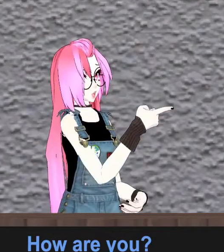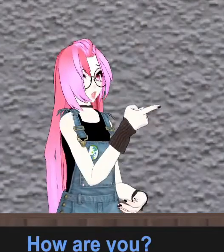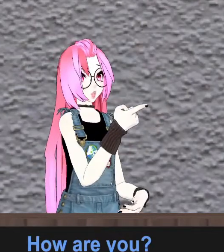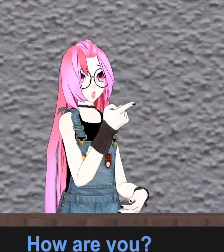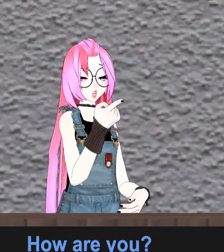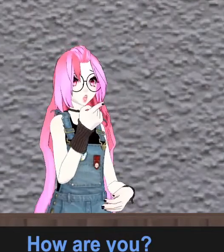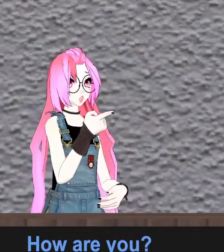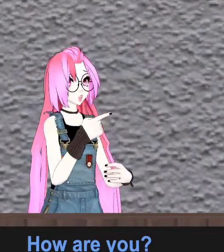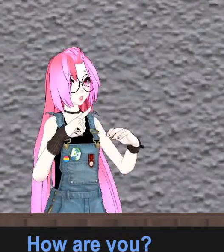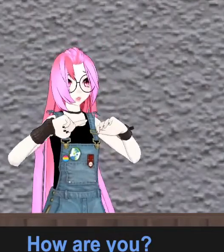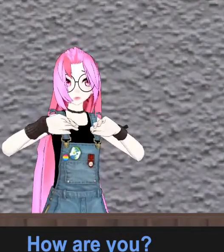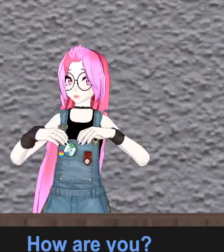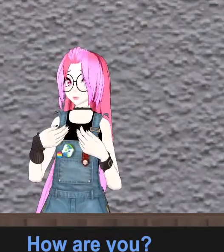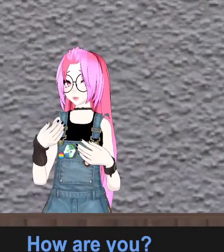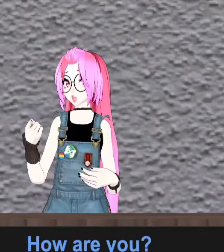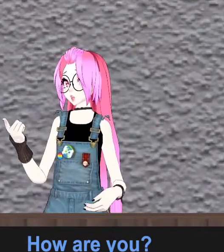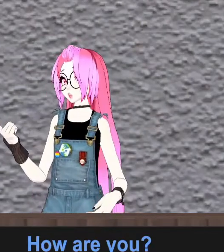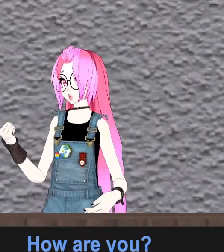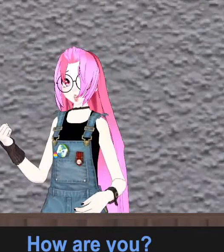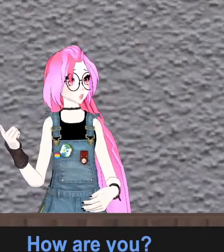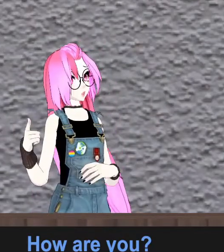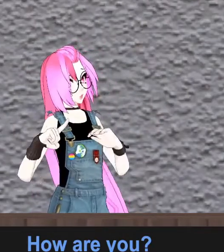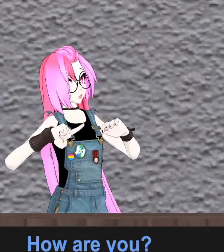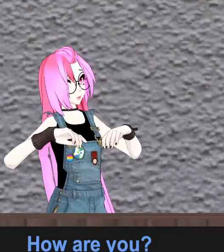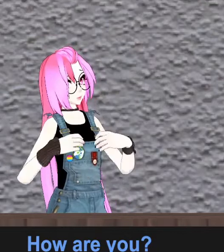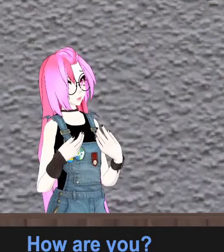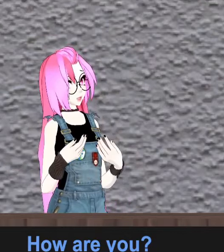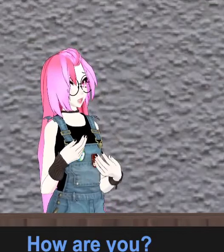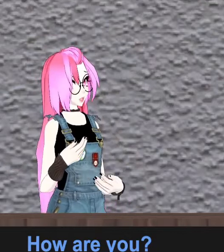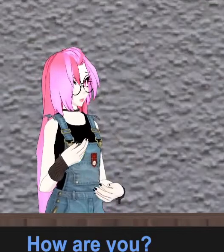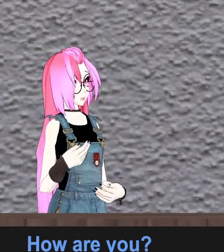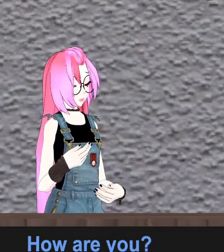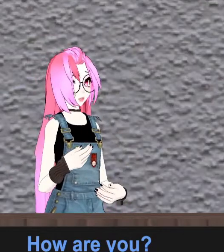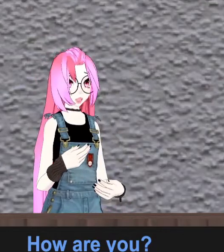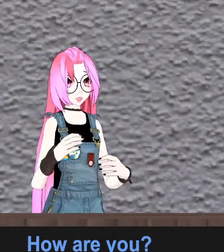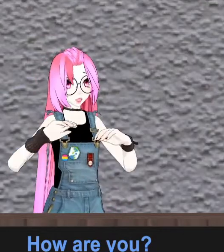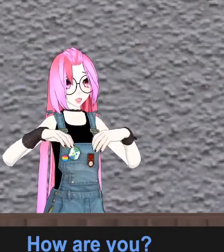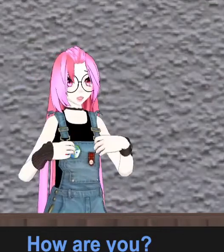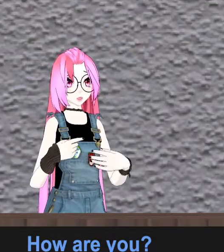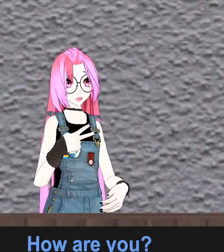What are you going to show me? Are you good? Are you bad? You good? You're good, good,